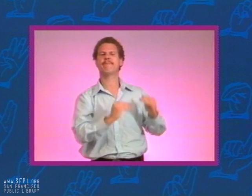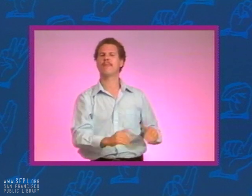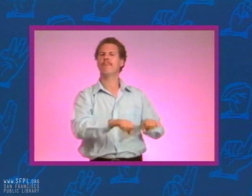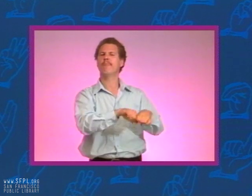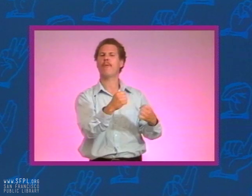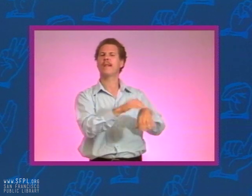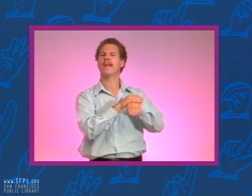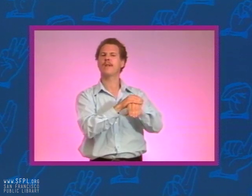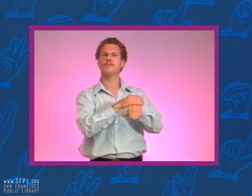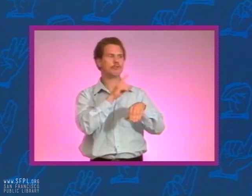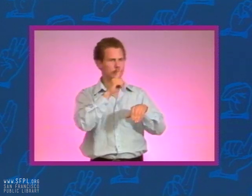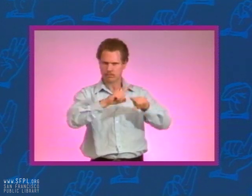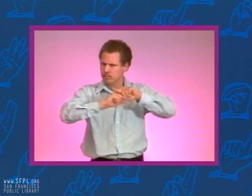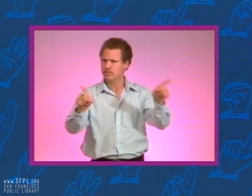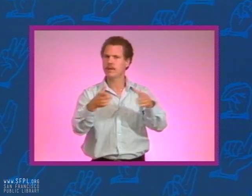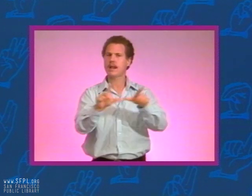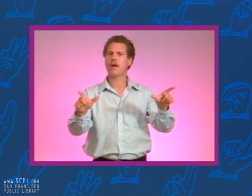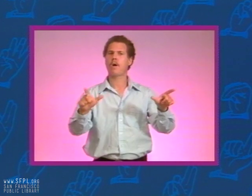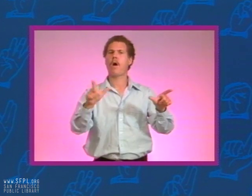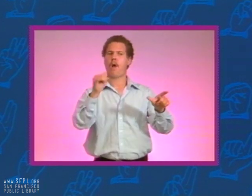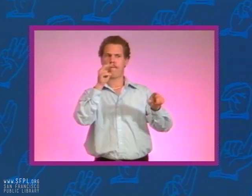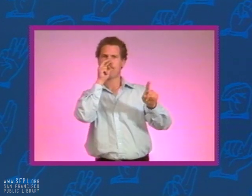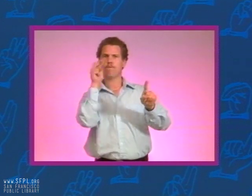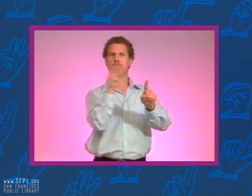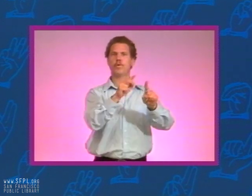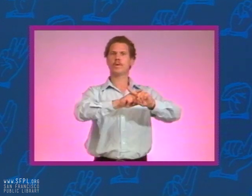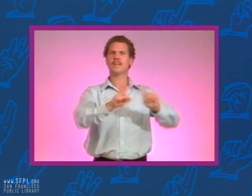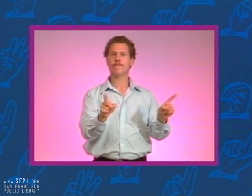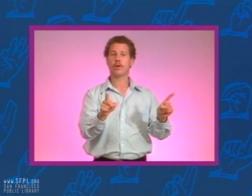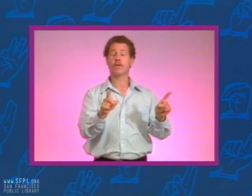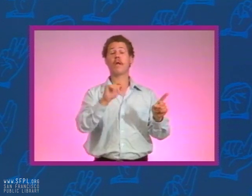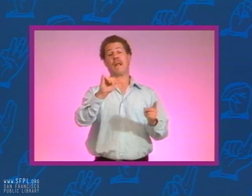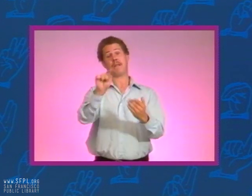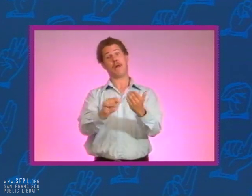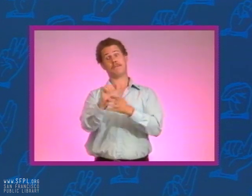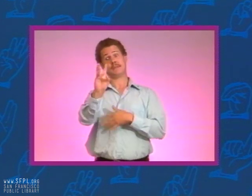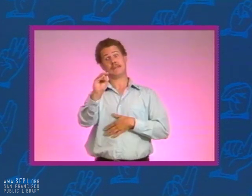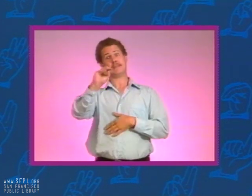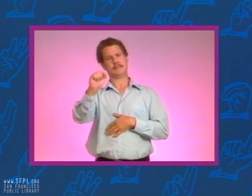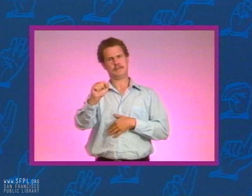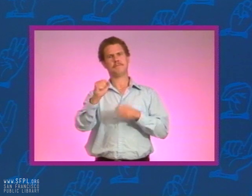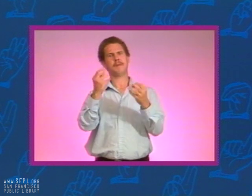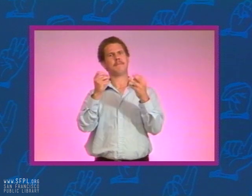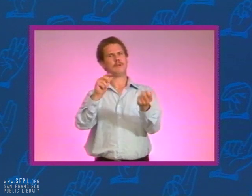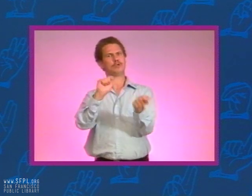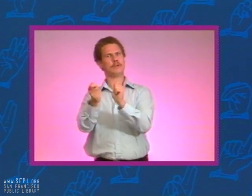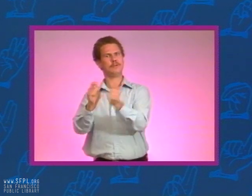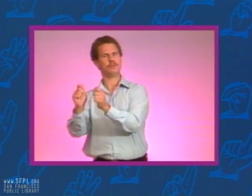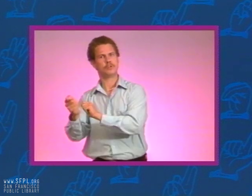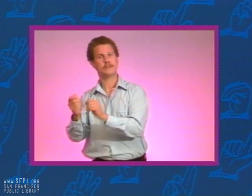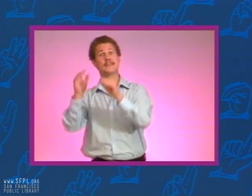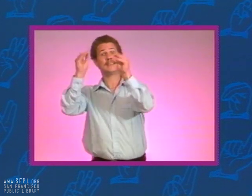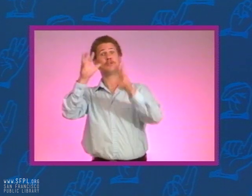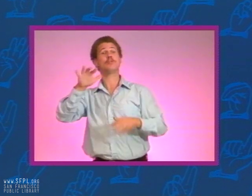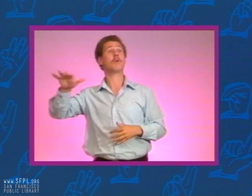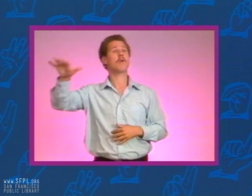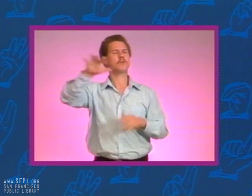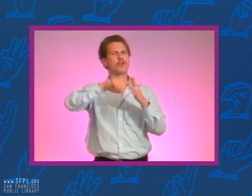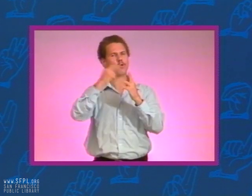recognition of ASL as a true language, independent of English. Previously, ASL had been viewed as broken